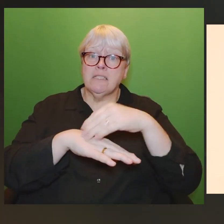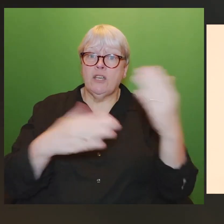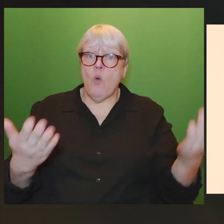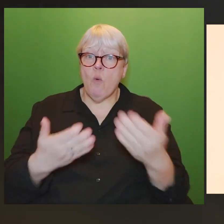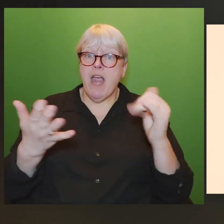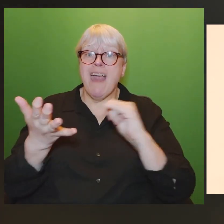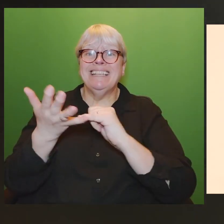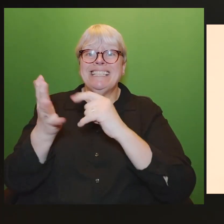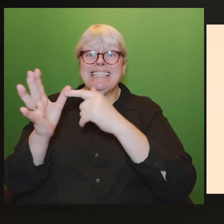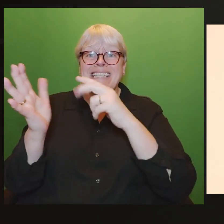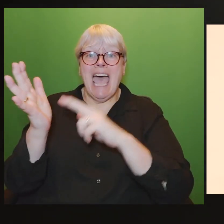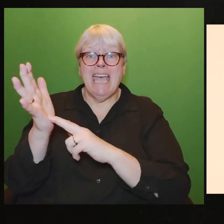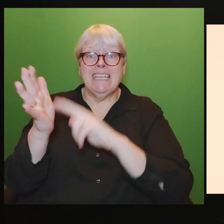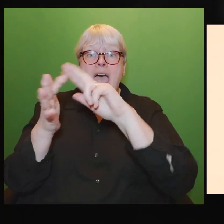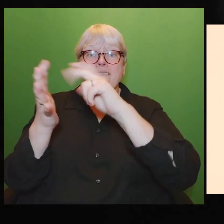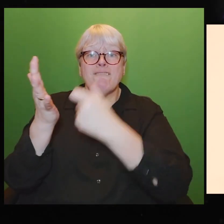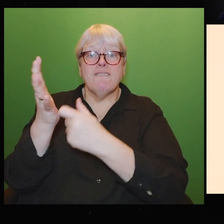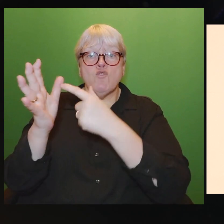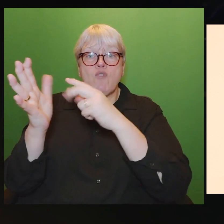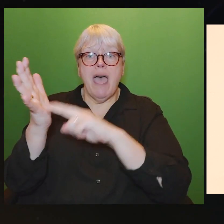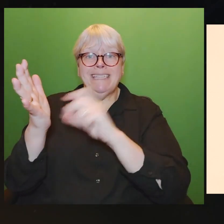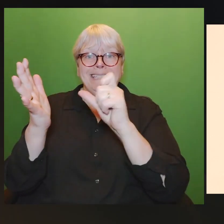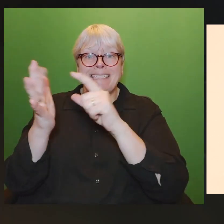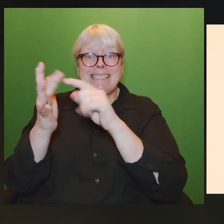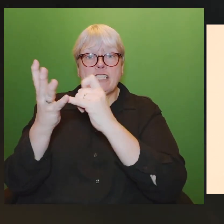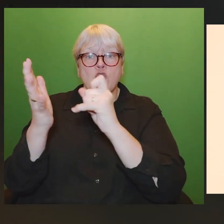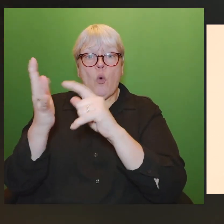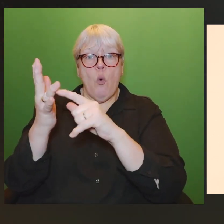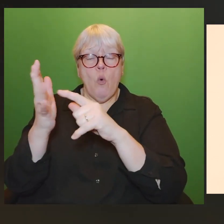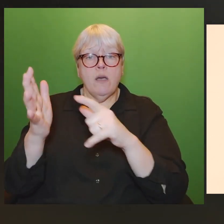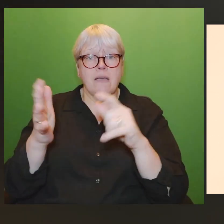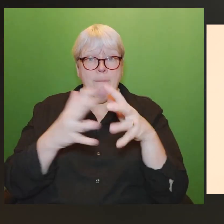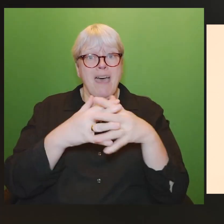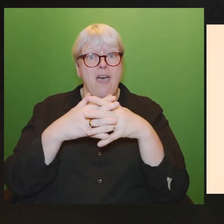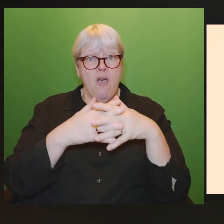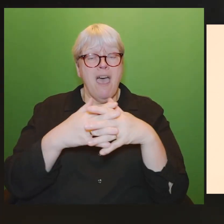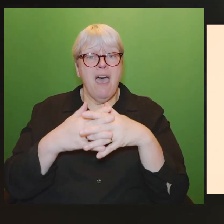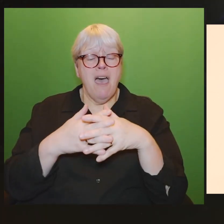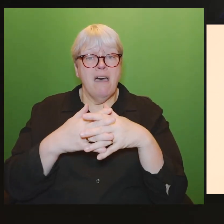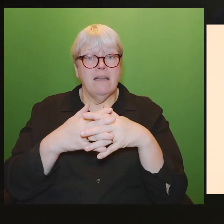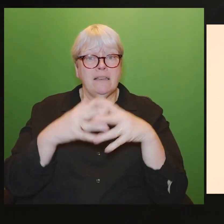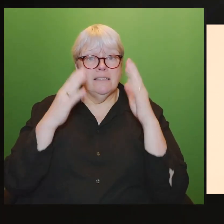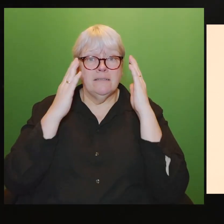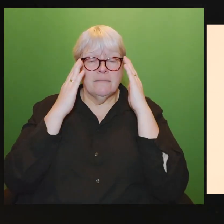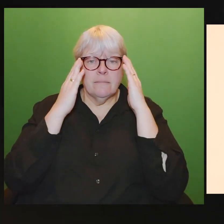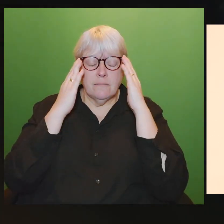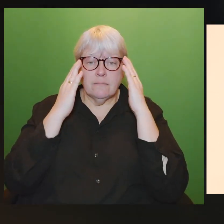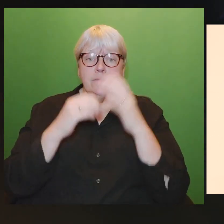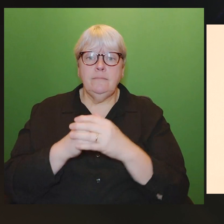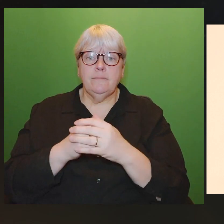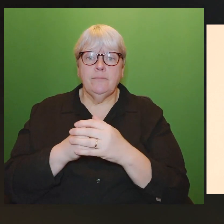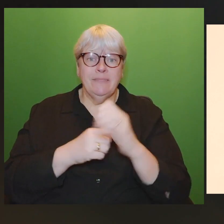I discovered other relatives as well. My family had been scattered all over the world. I matched in DNA